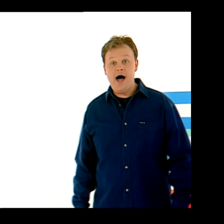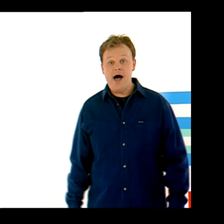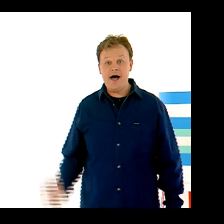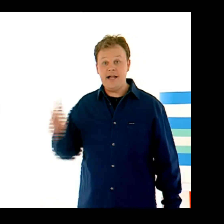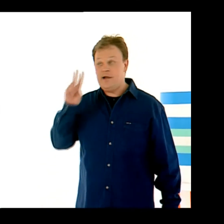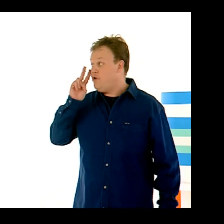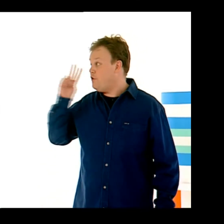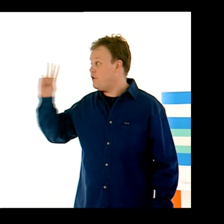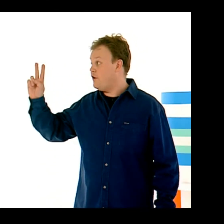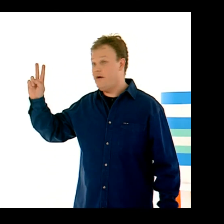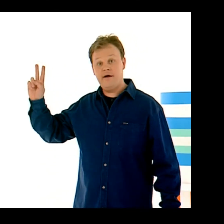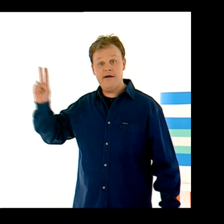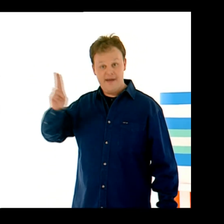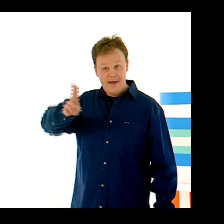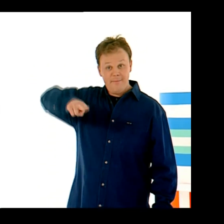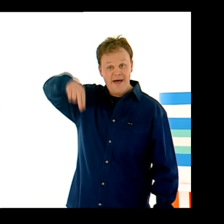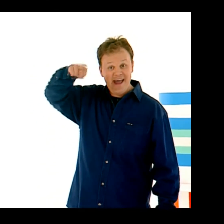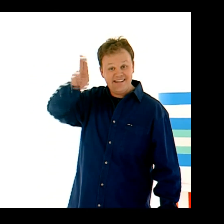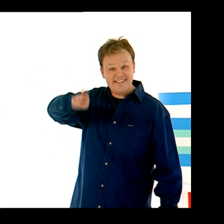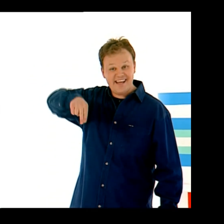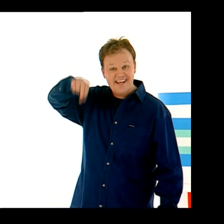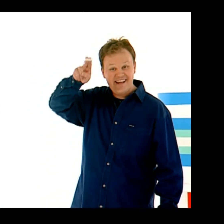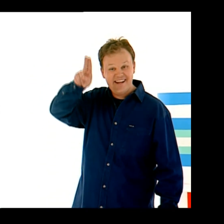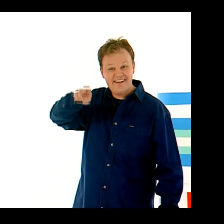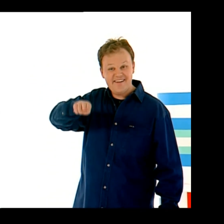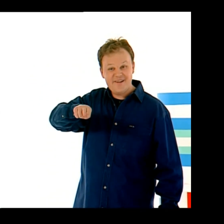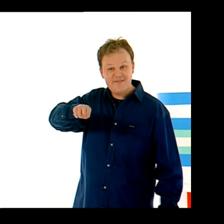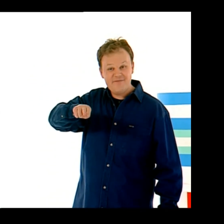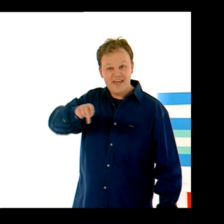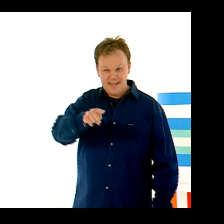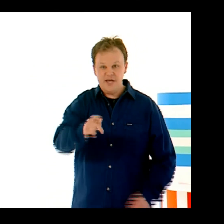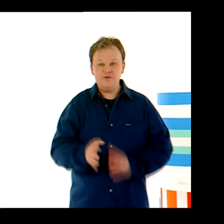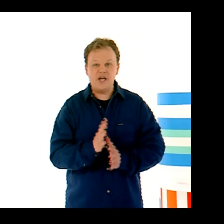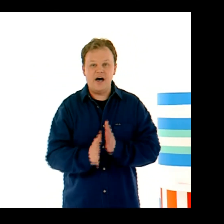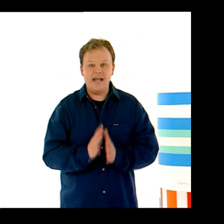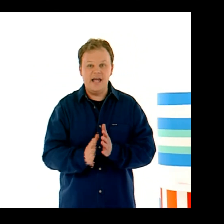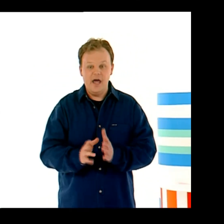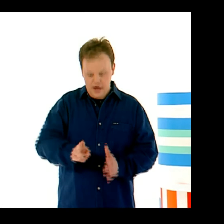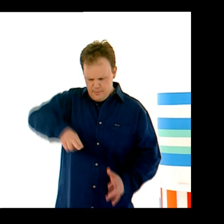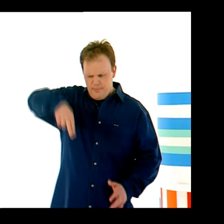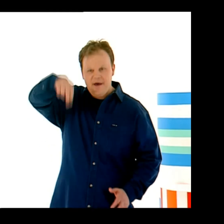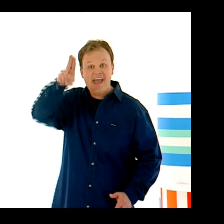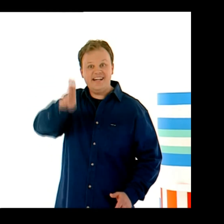Ah, look. Paint. You sign paint.